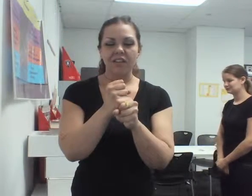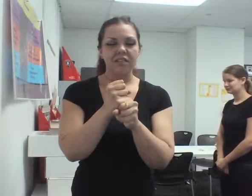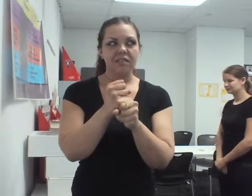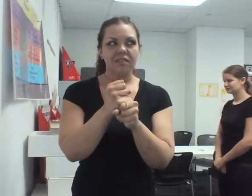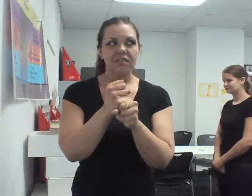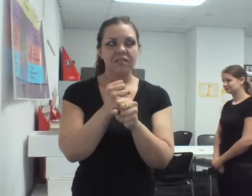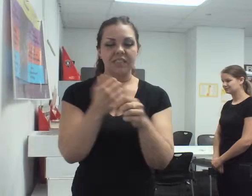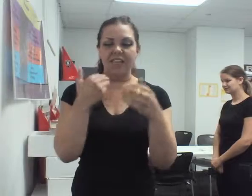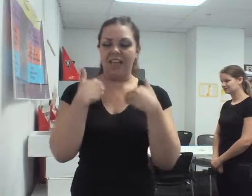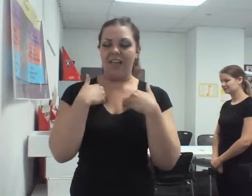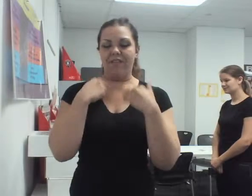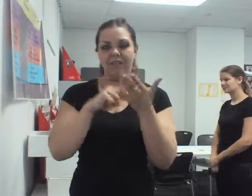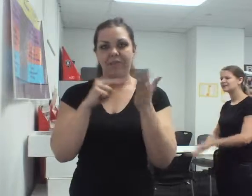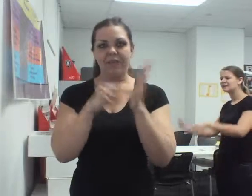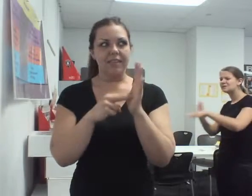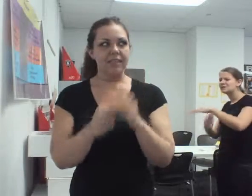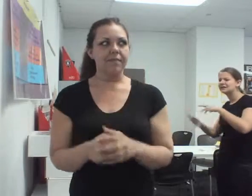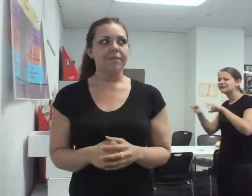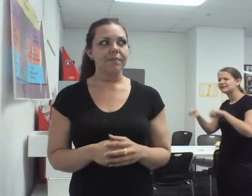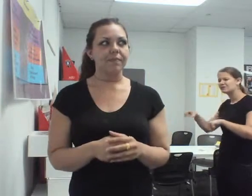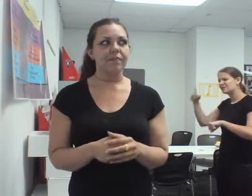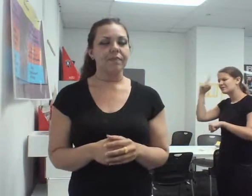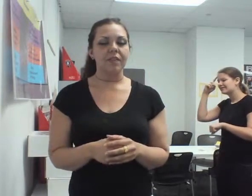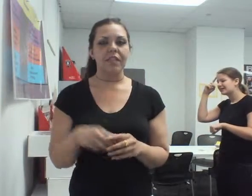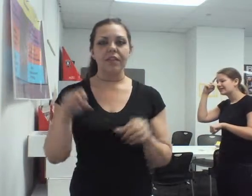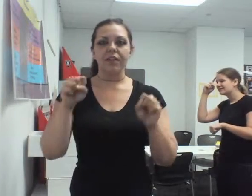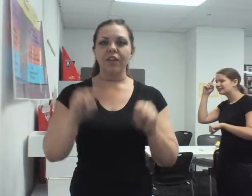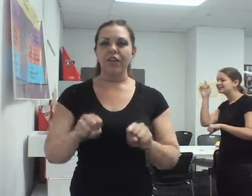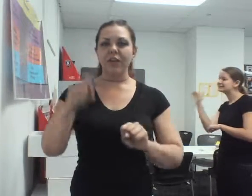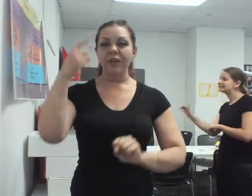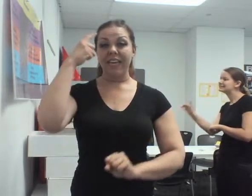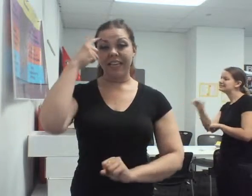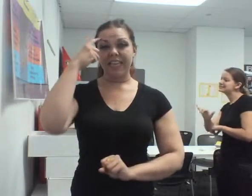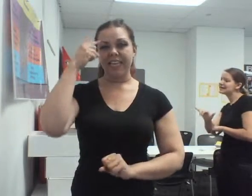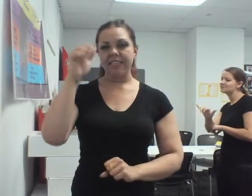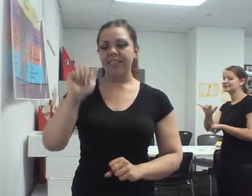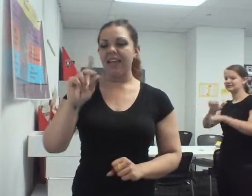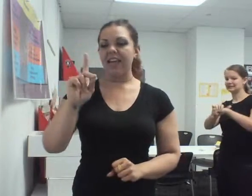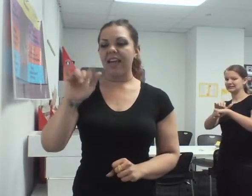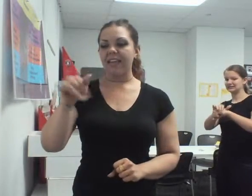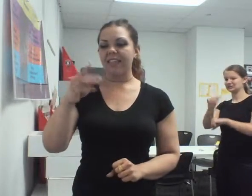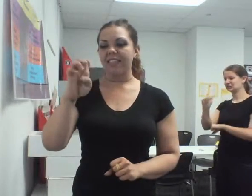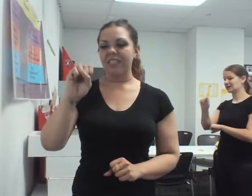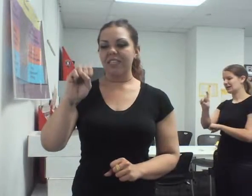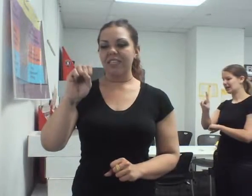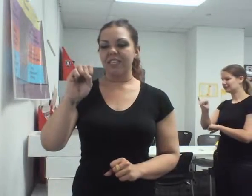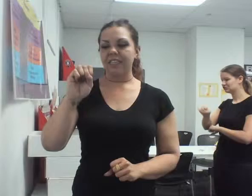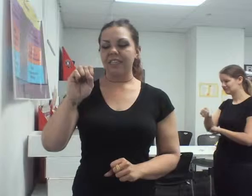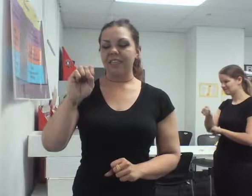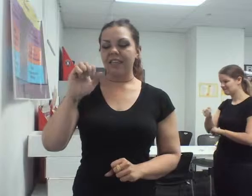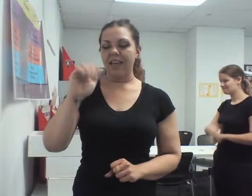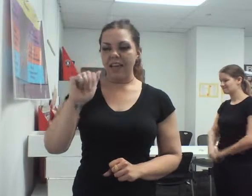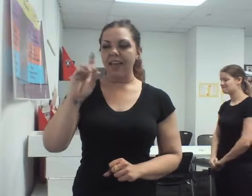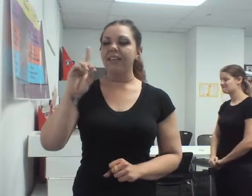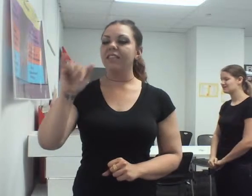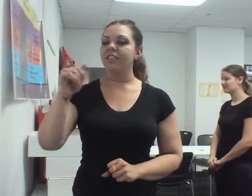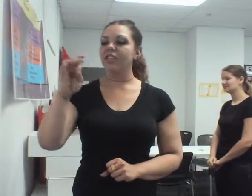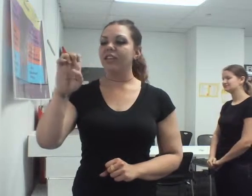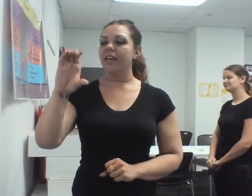Basically, you can think of it as adjectives. Alright. So, if I was to